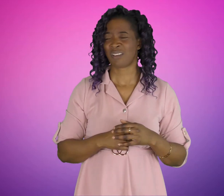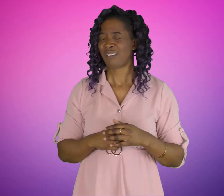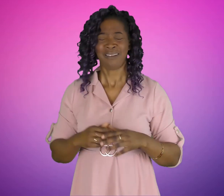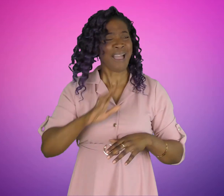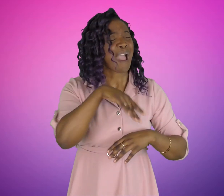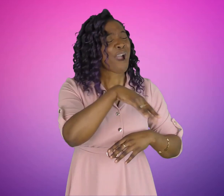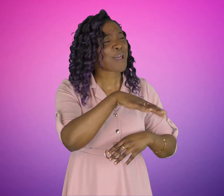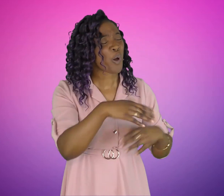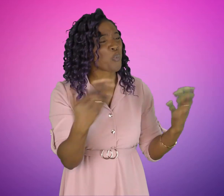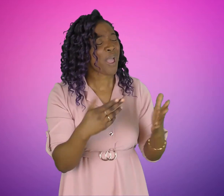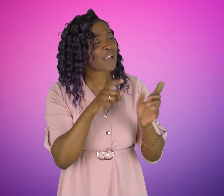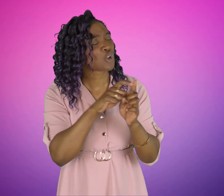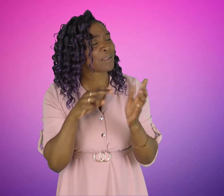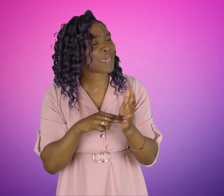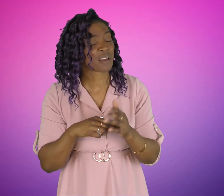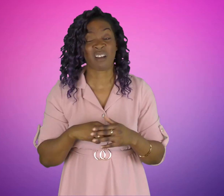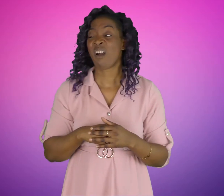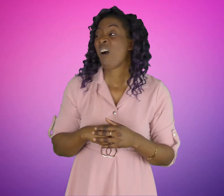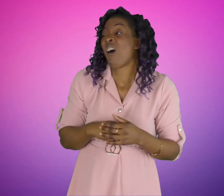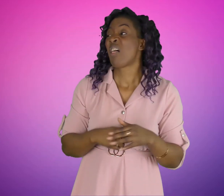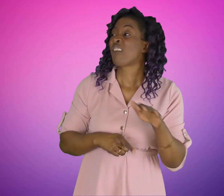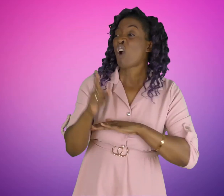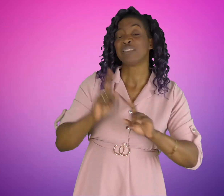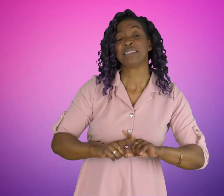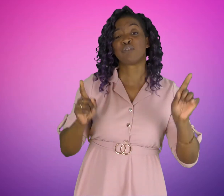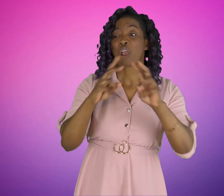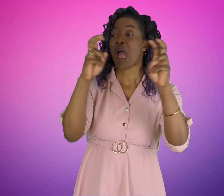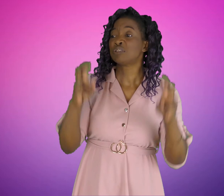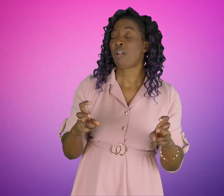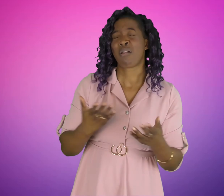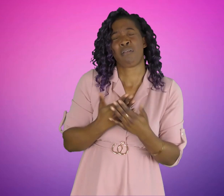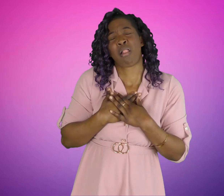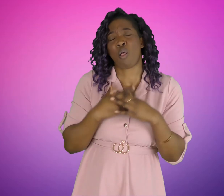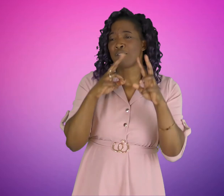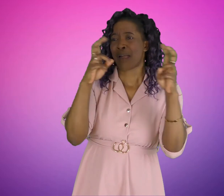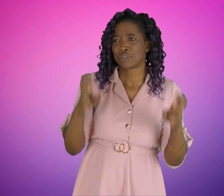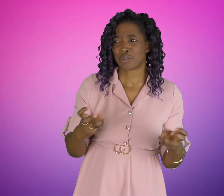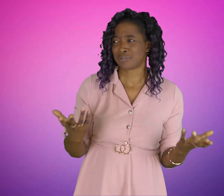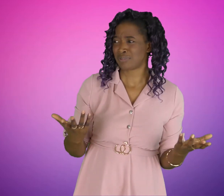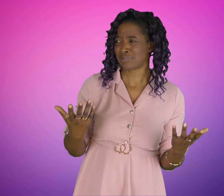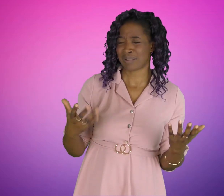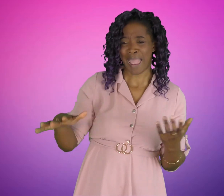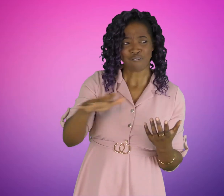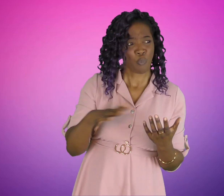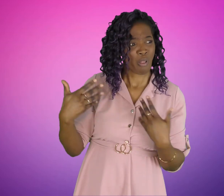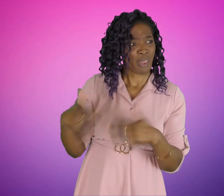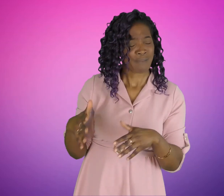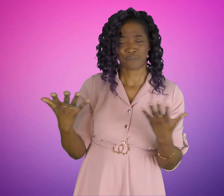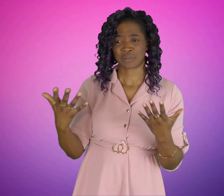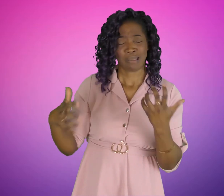going? Some other castle. They love castles, apparently. Can't get enough of them. And everyone's just left having a row? With the dark days